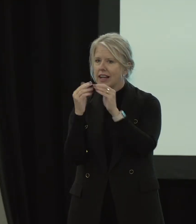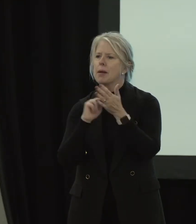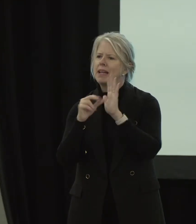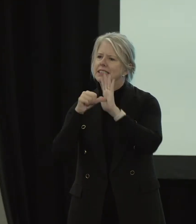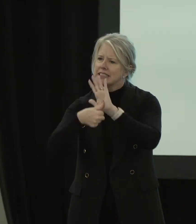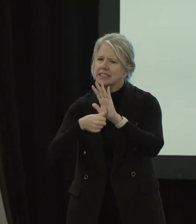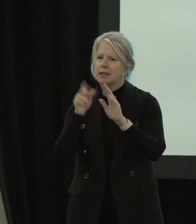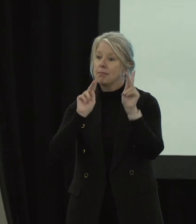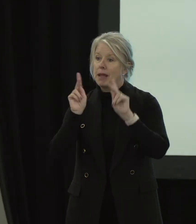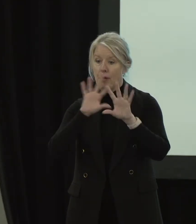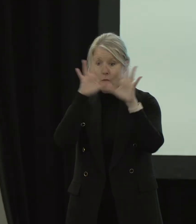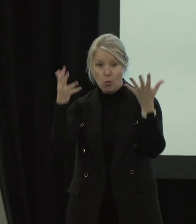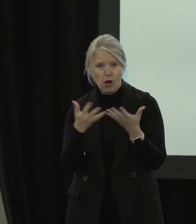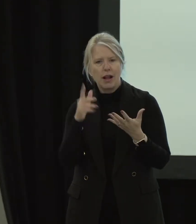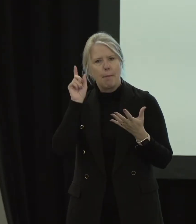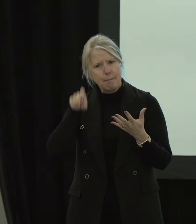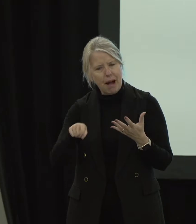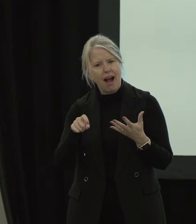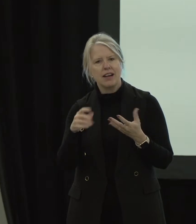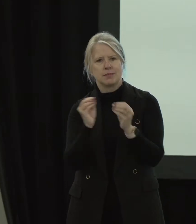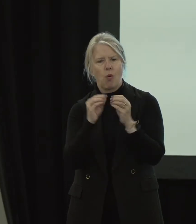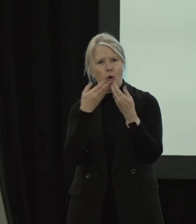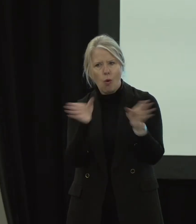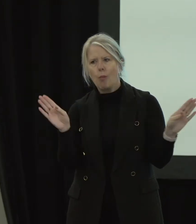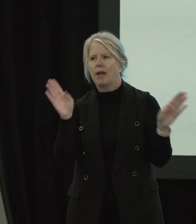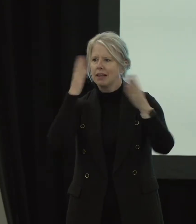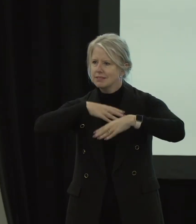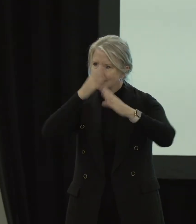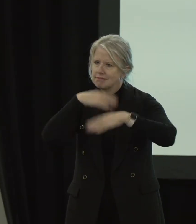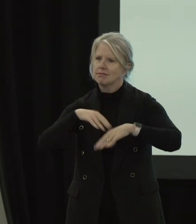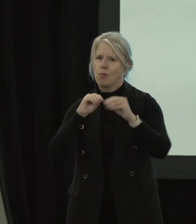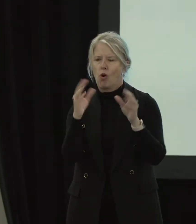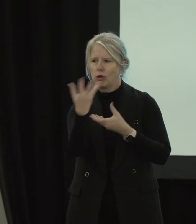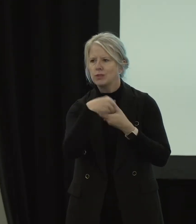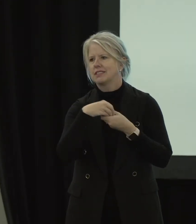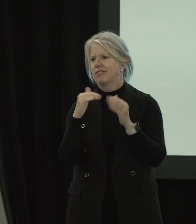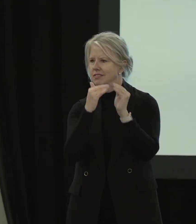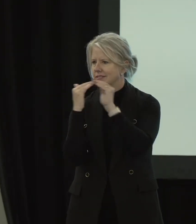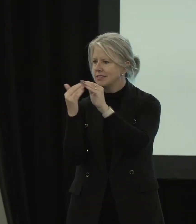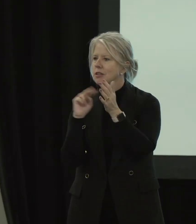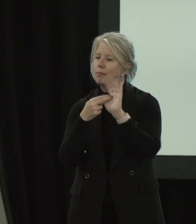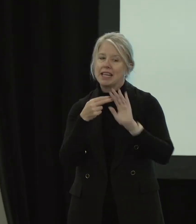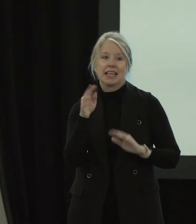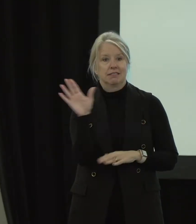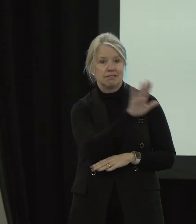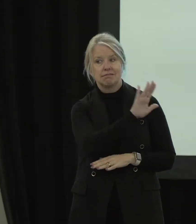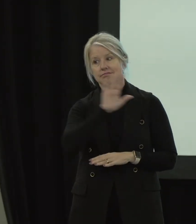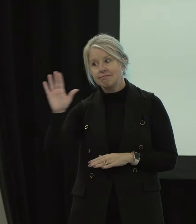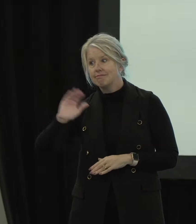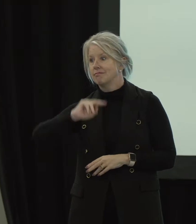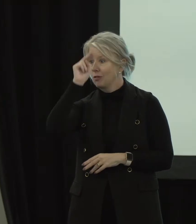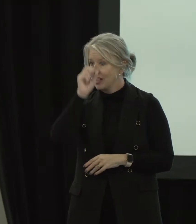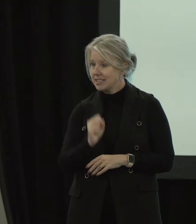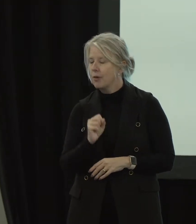the world to build more inclusive societies where all people are treated equally. From coast to coast to coast,